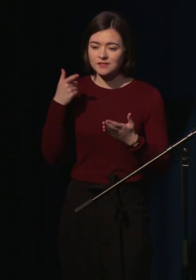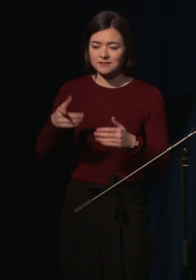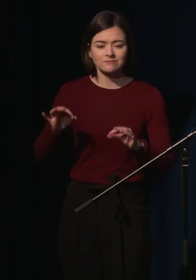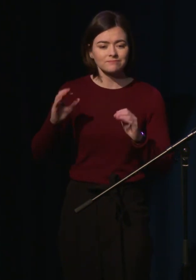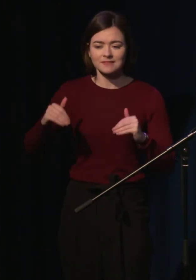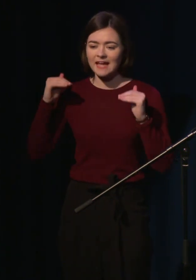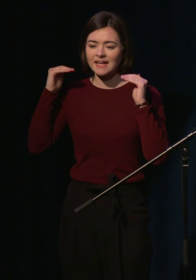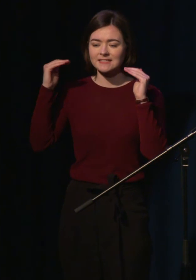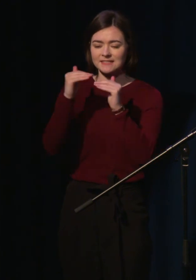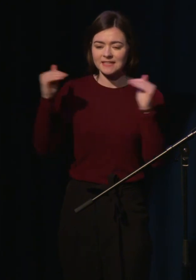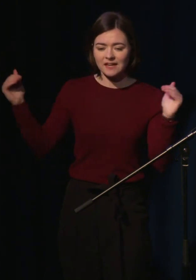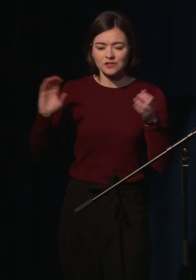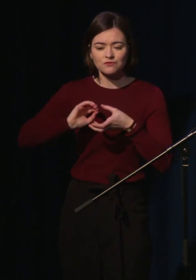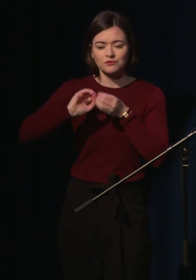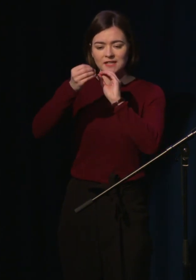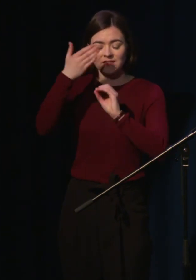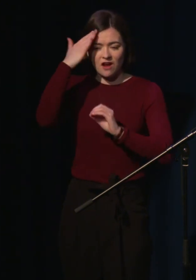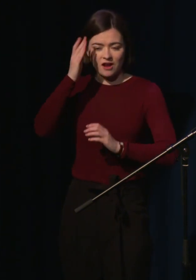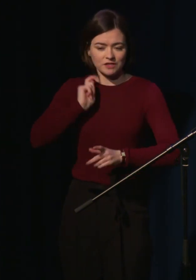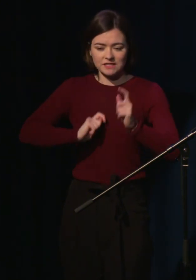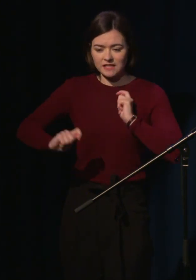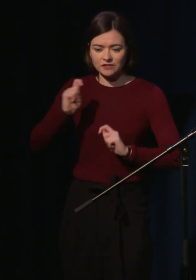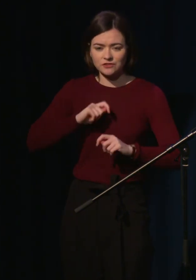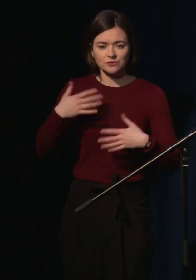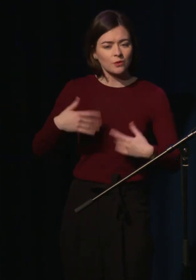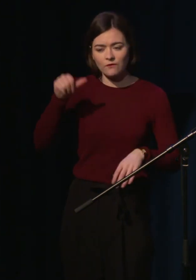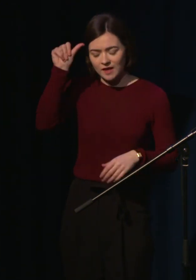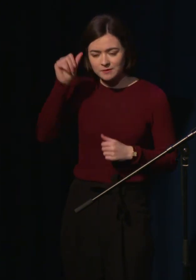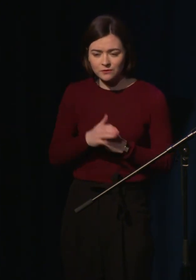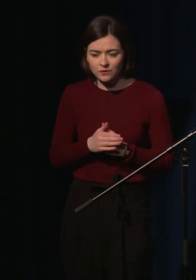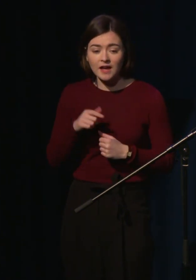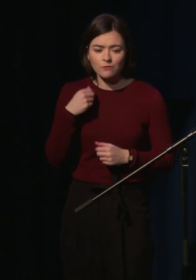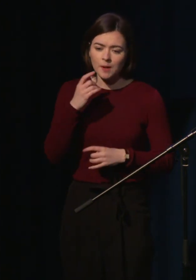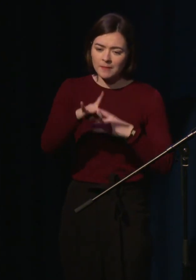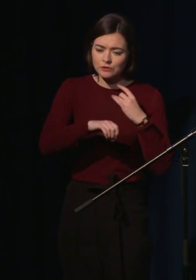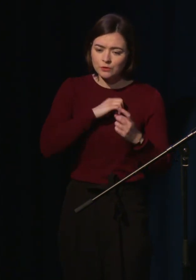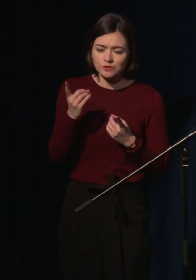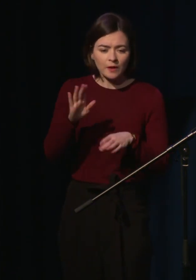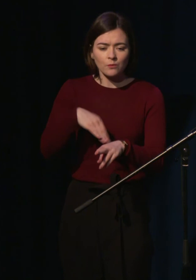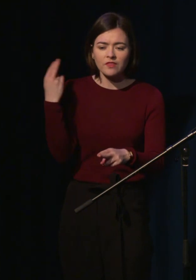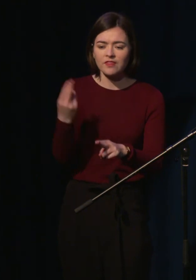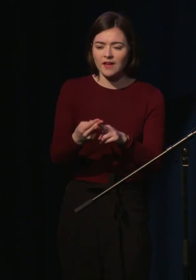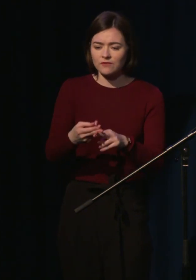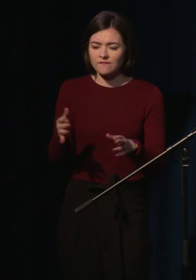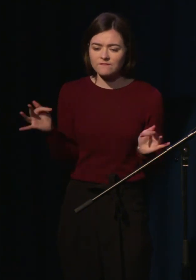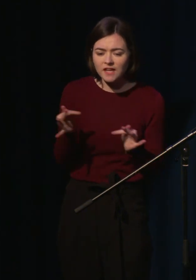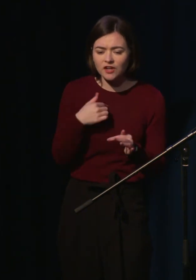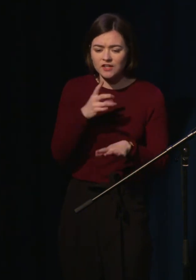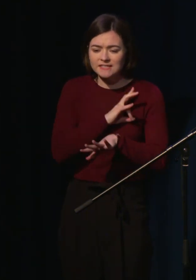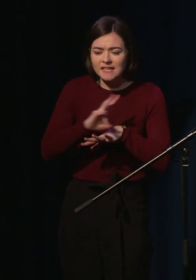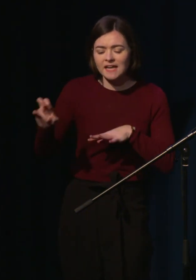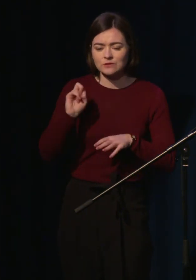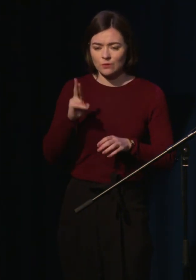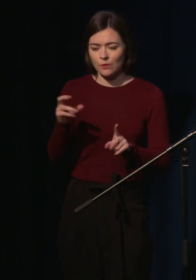of creativity for which Irish theatre is justly famous, and we will do so without fear, silence, and the abuse of